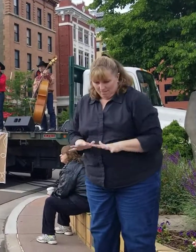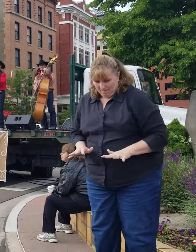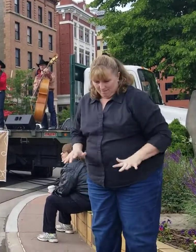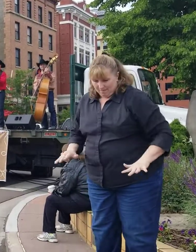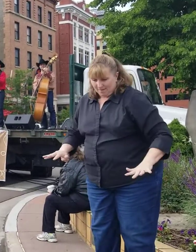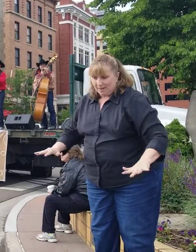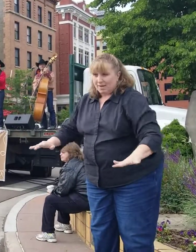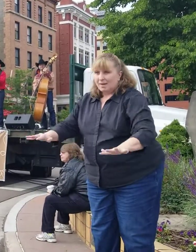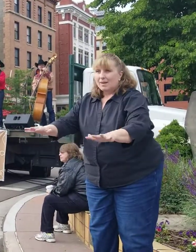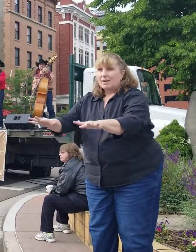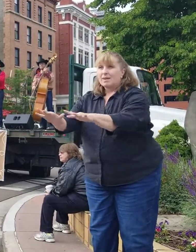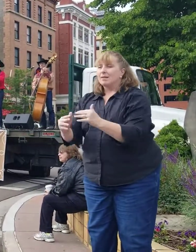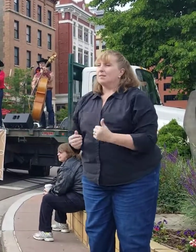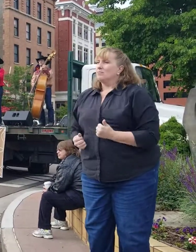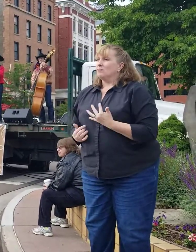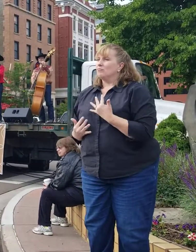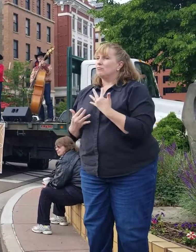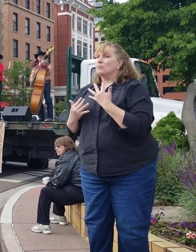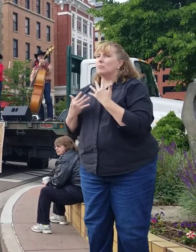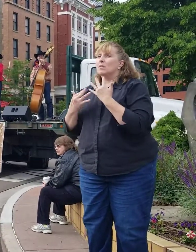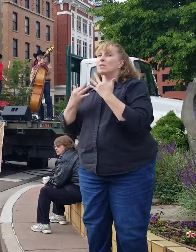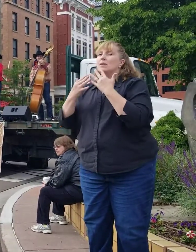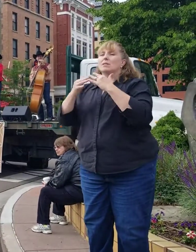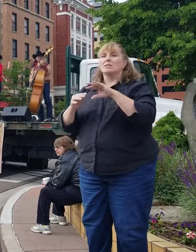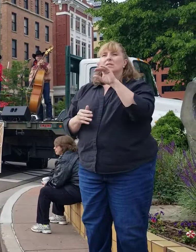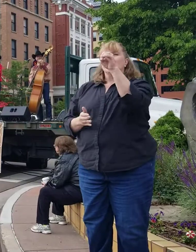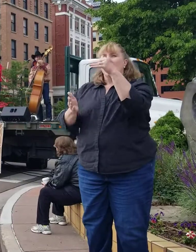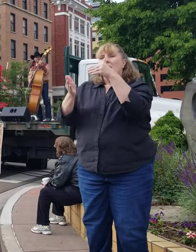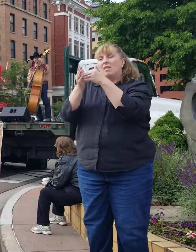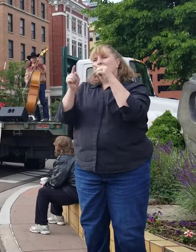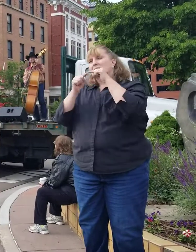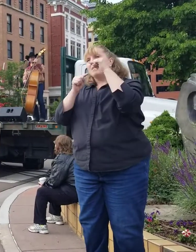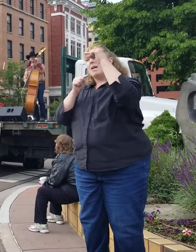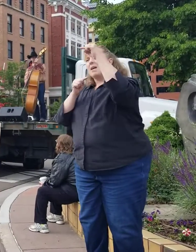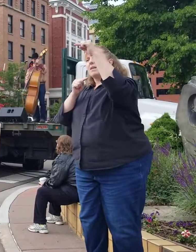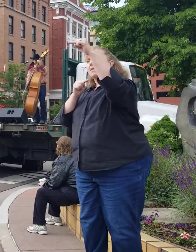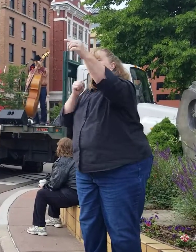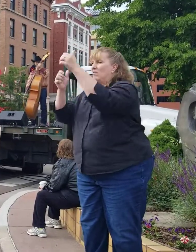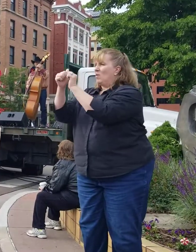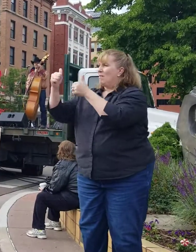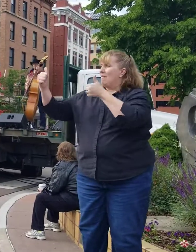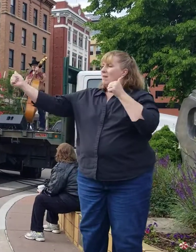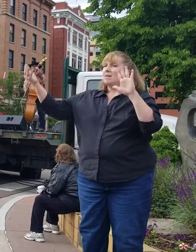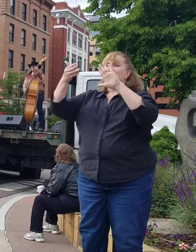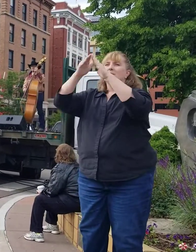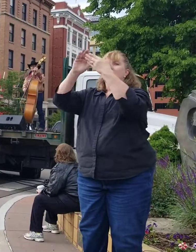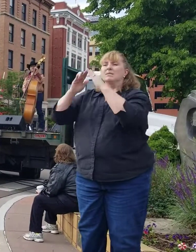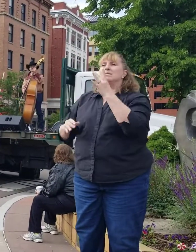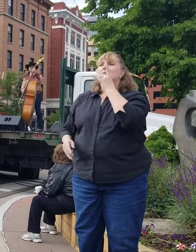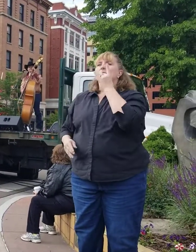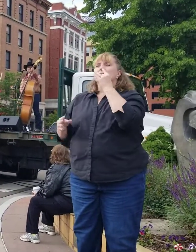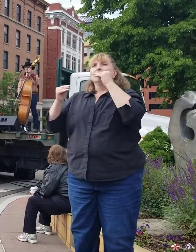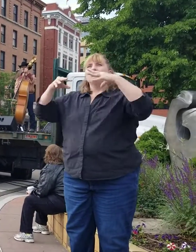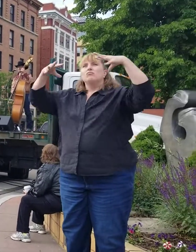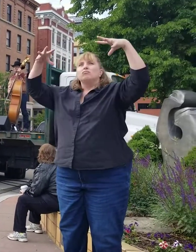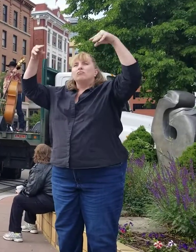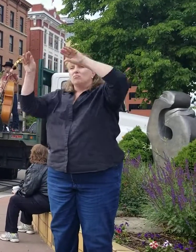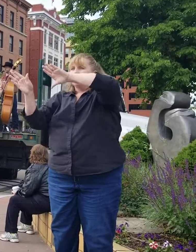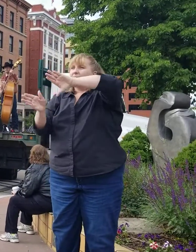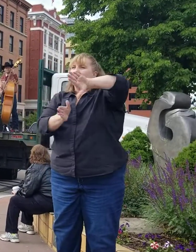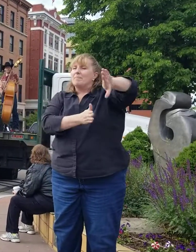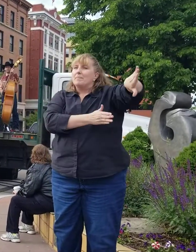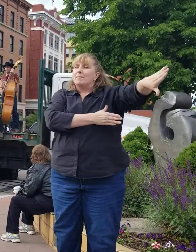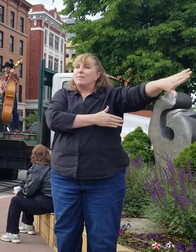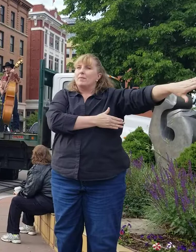face. A thousand miles from the city lights, the flower in garden's way.